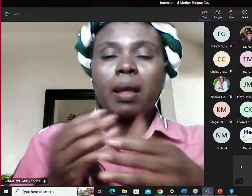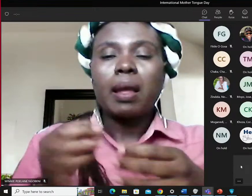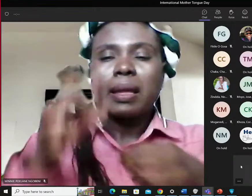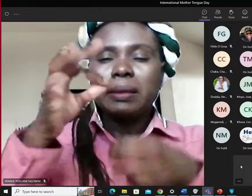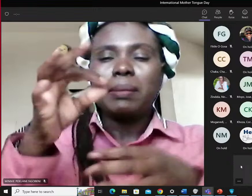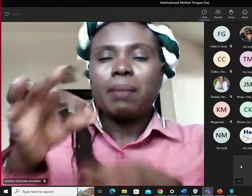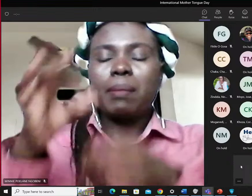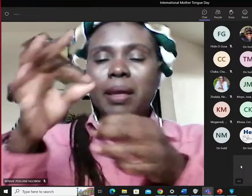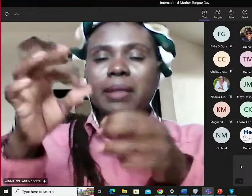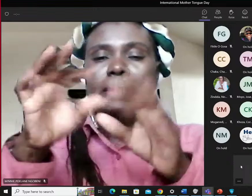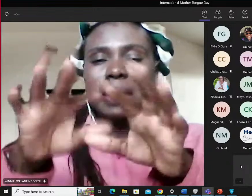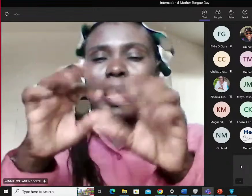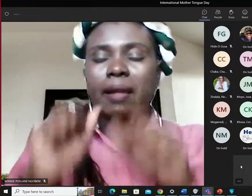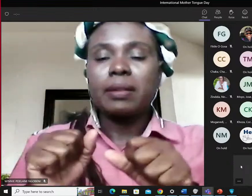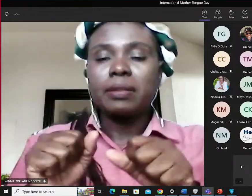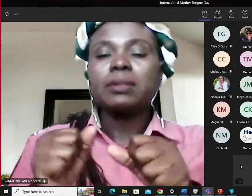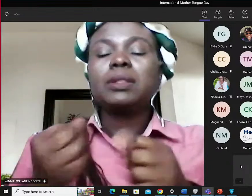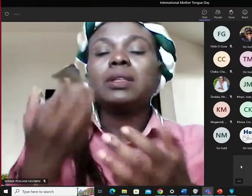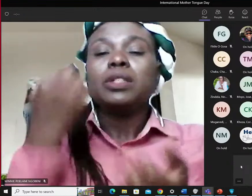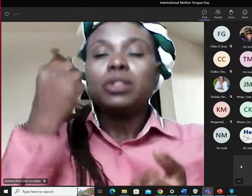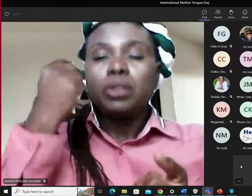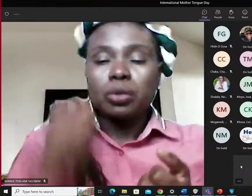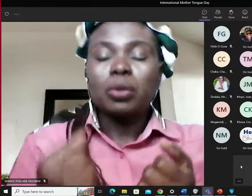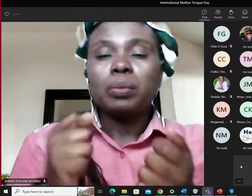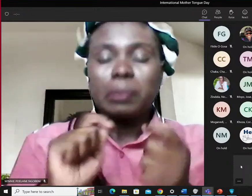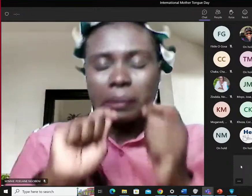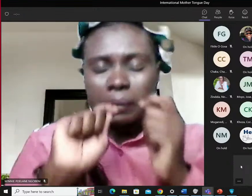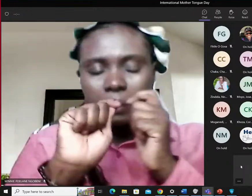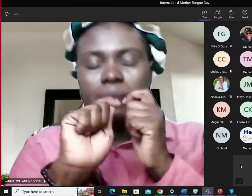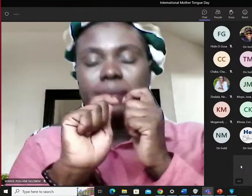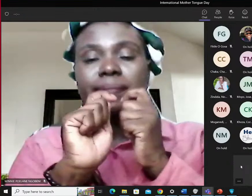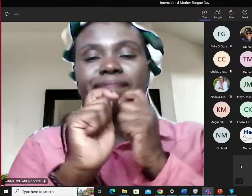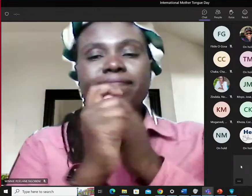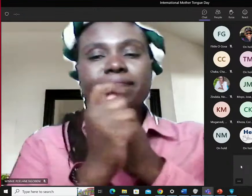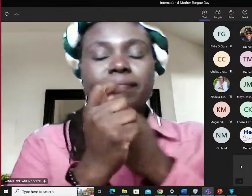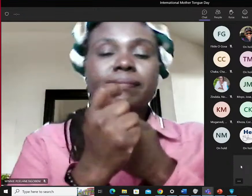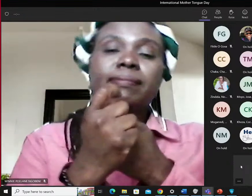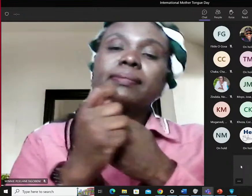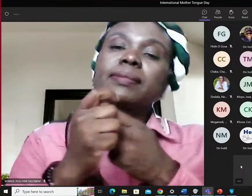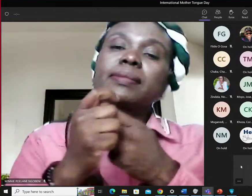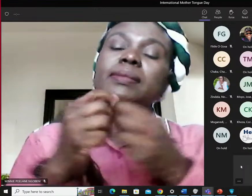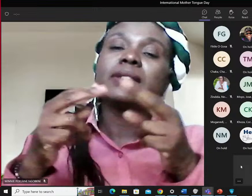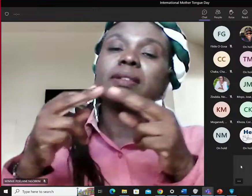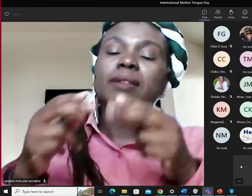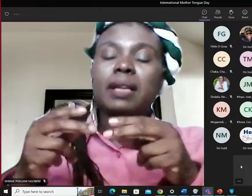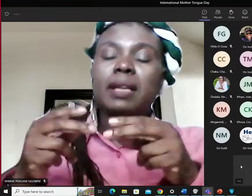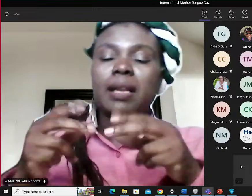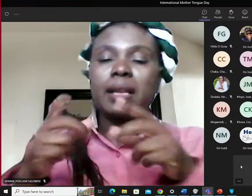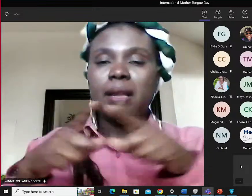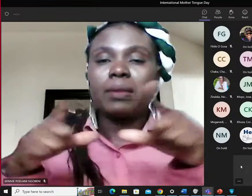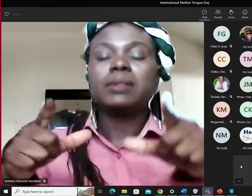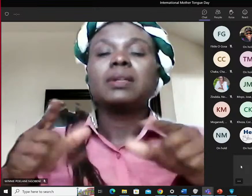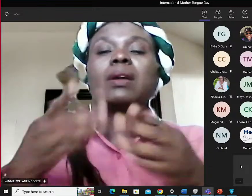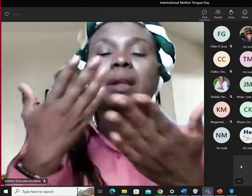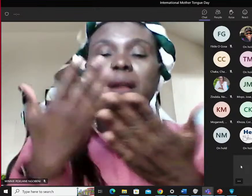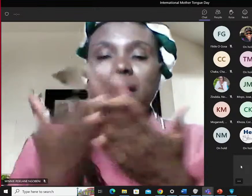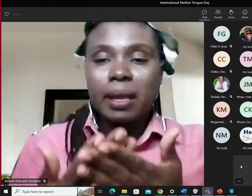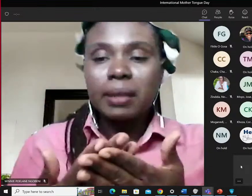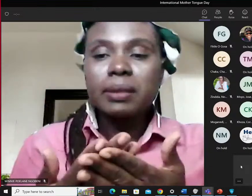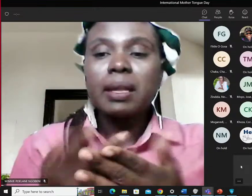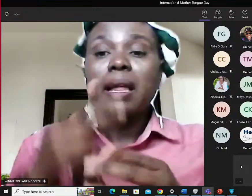into various languages wherever this is possible. Then the third project related to